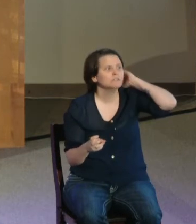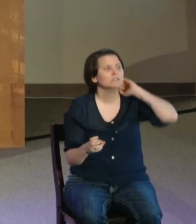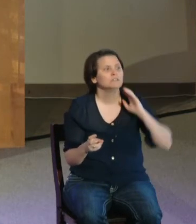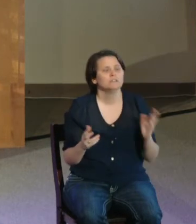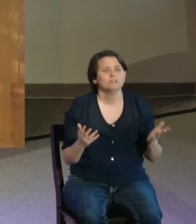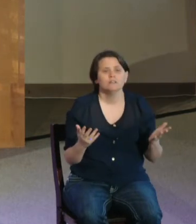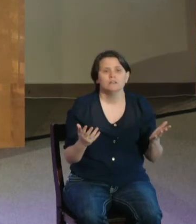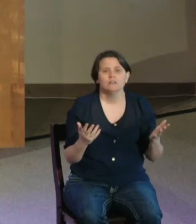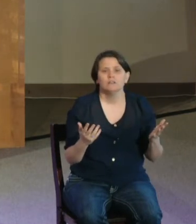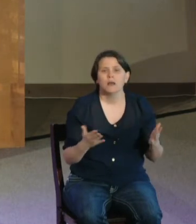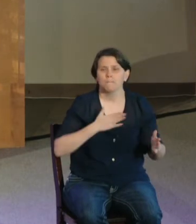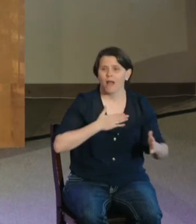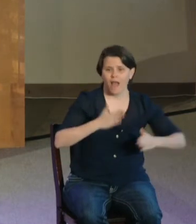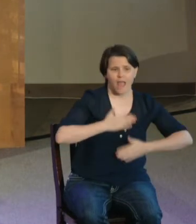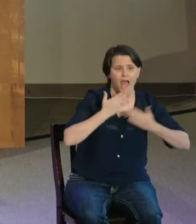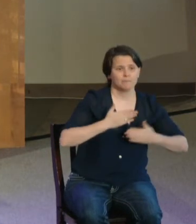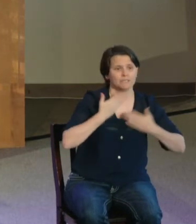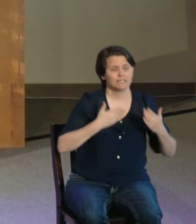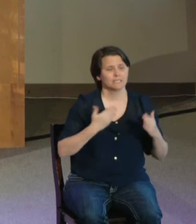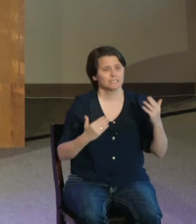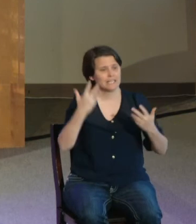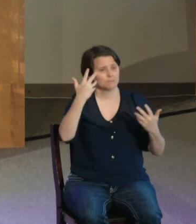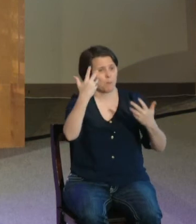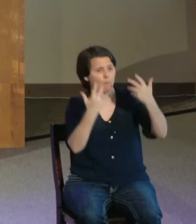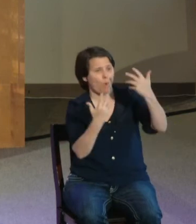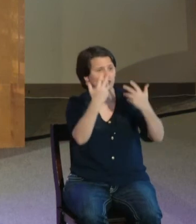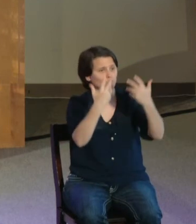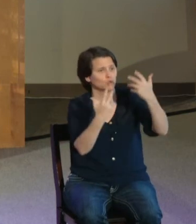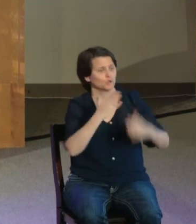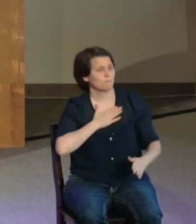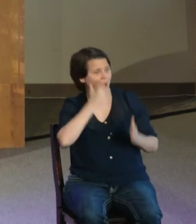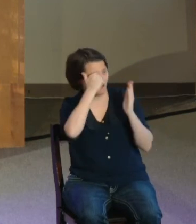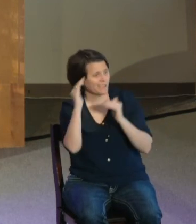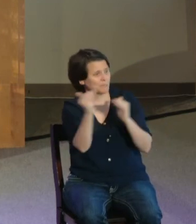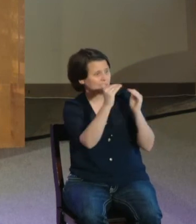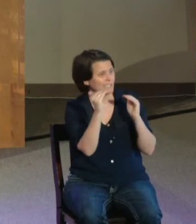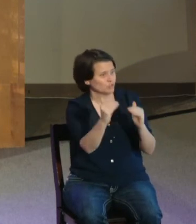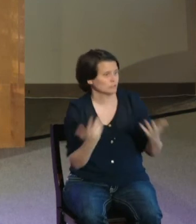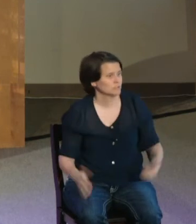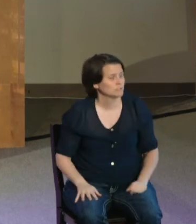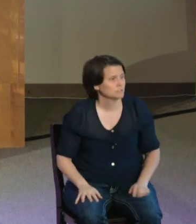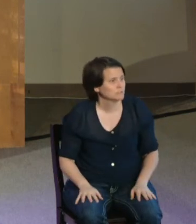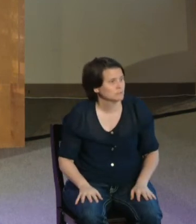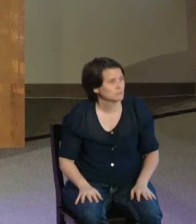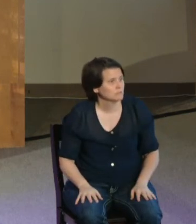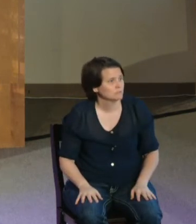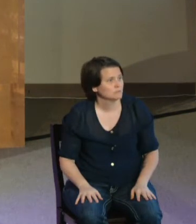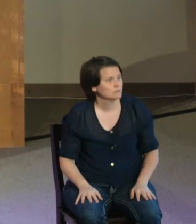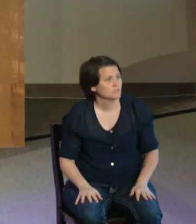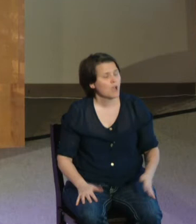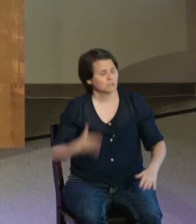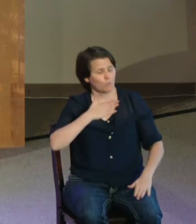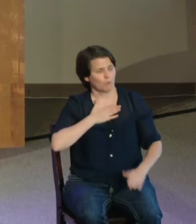inversely proportional to my expectations. Do you hear that? My happiness is